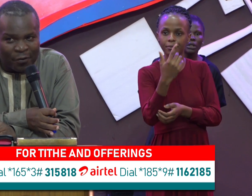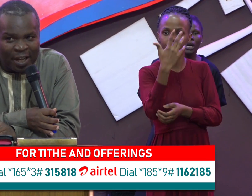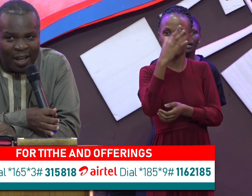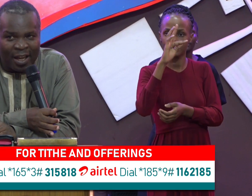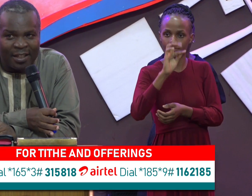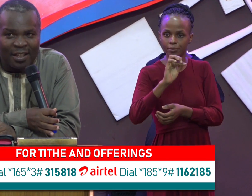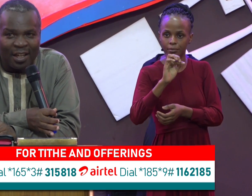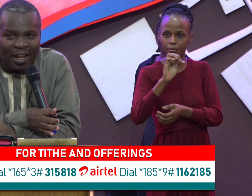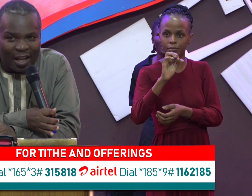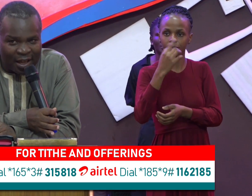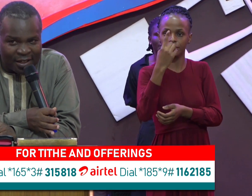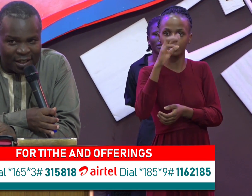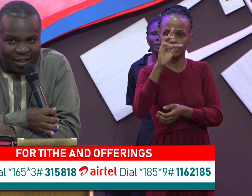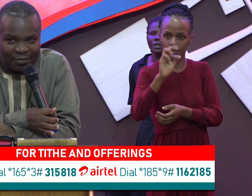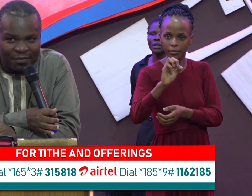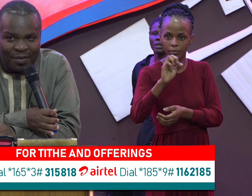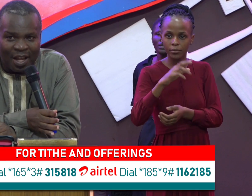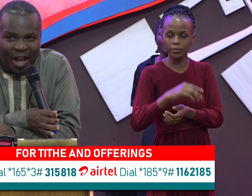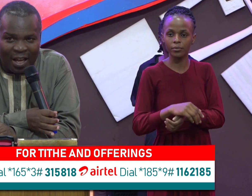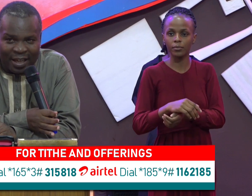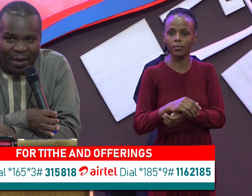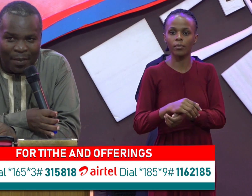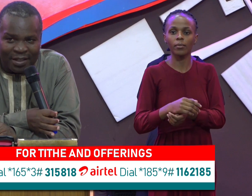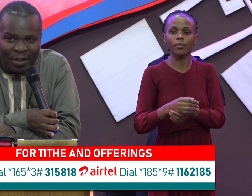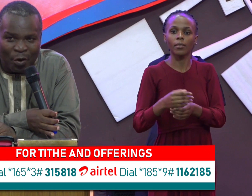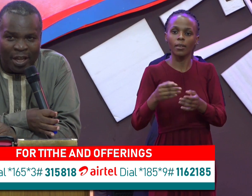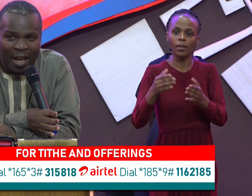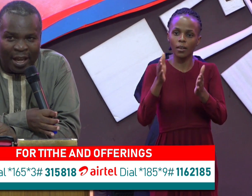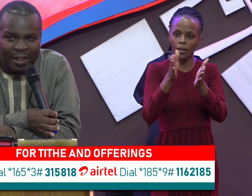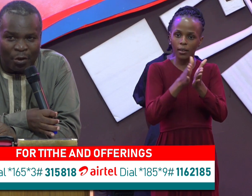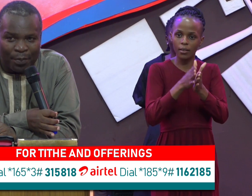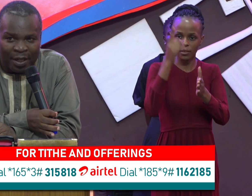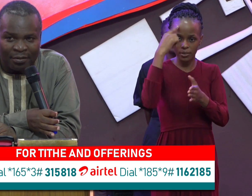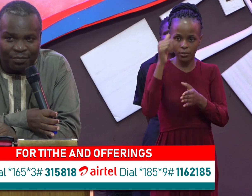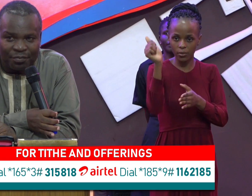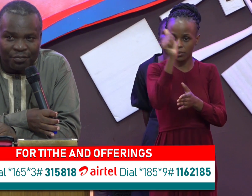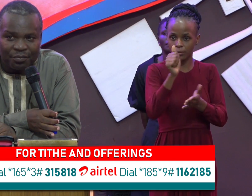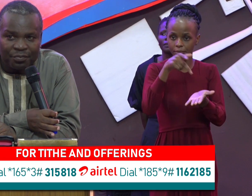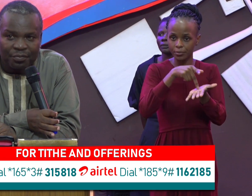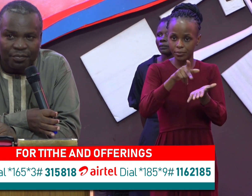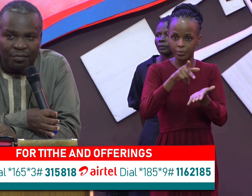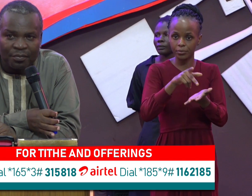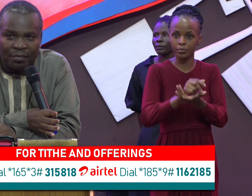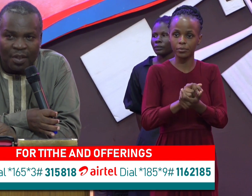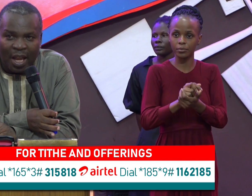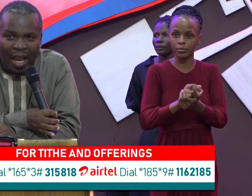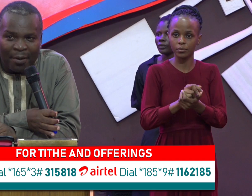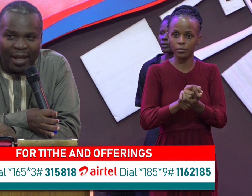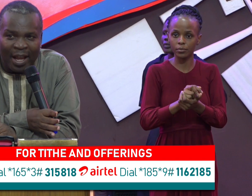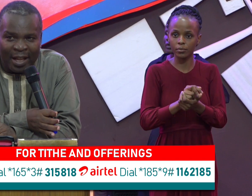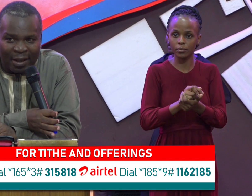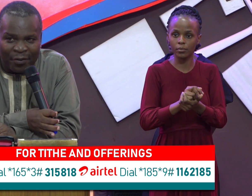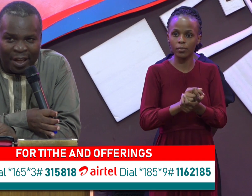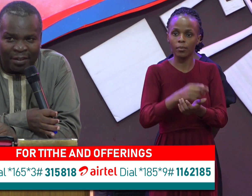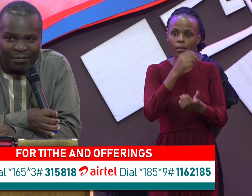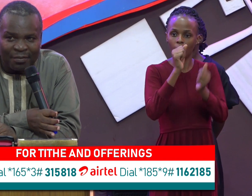mwemu. 58. Atano munana. 18. Kumina munana. Ate merchant code ya Airtel Pay. And the Airtel merchant code.